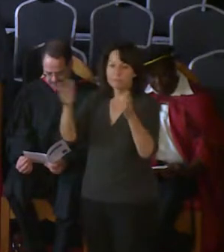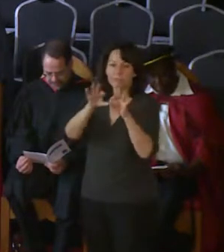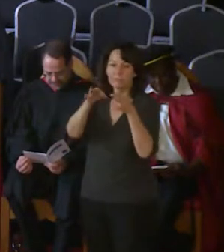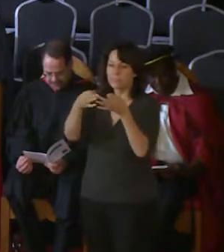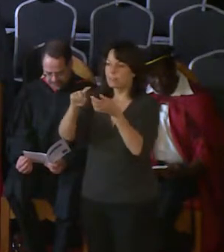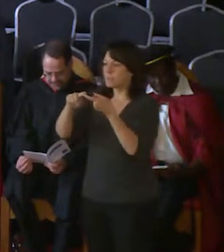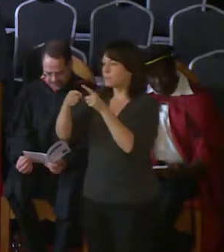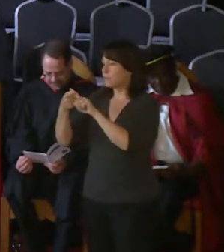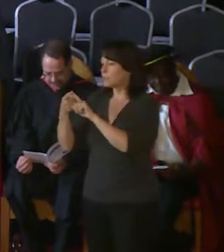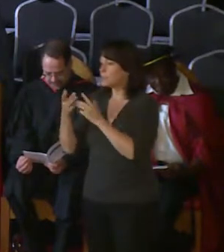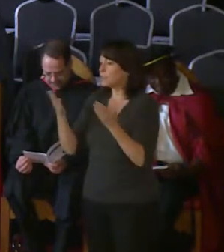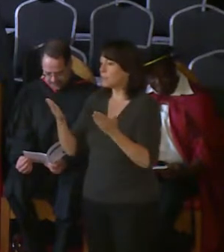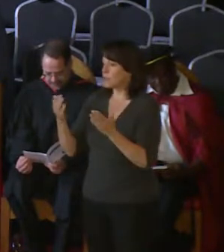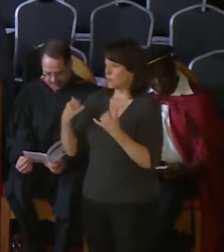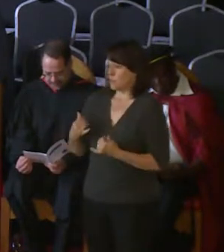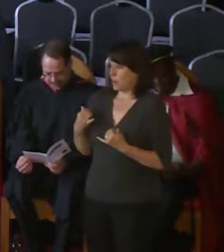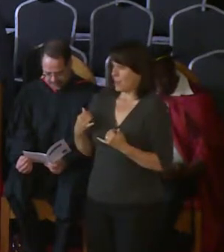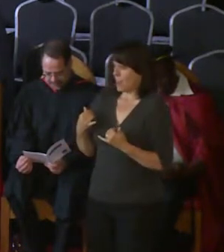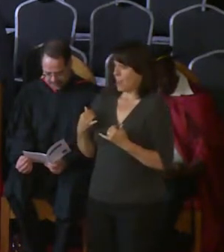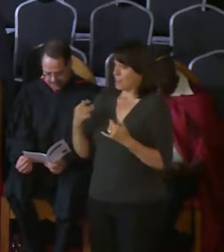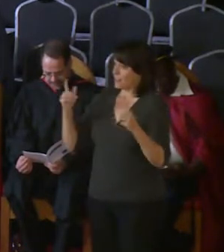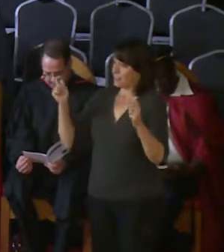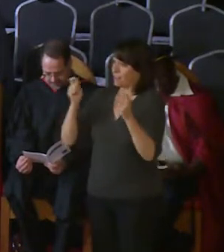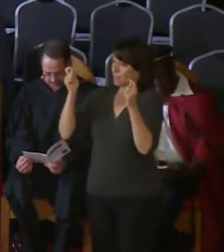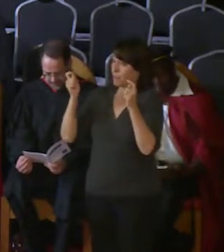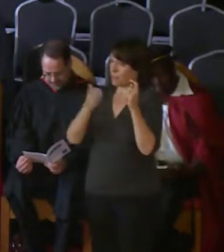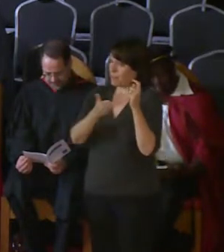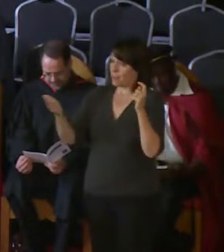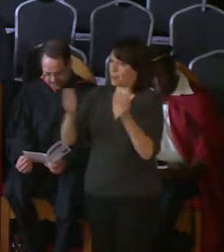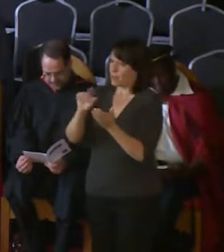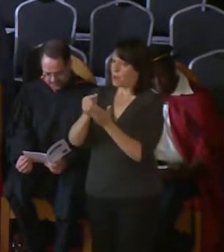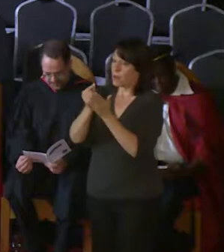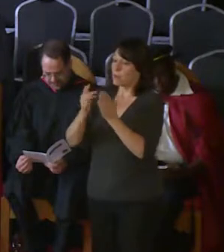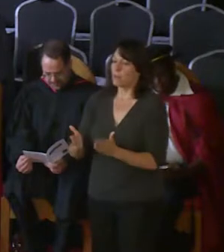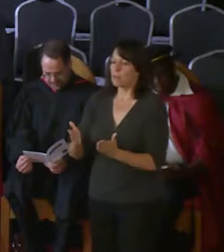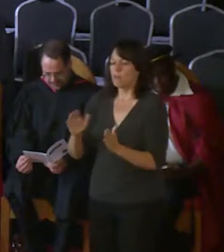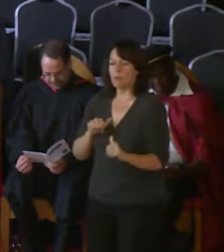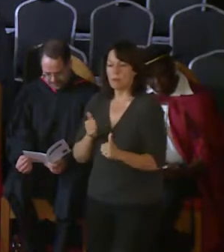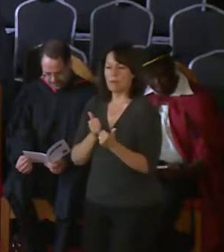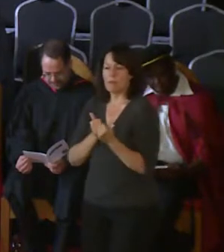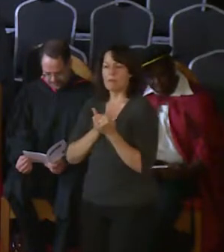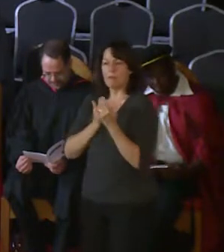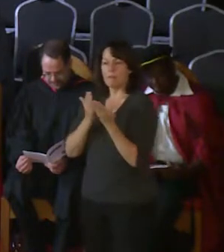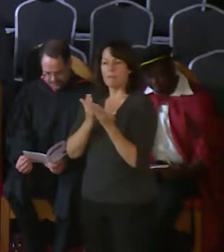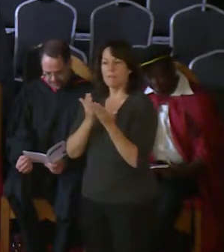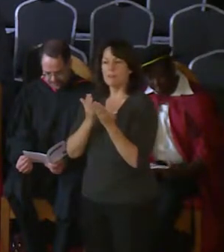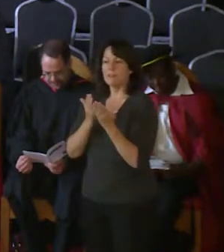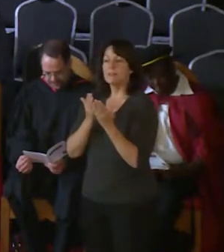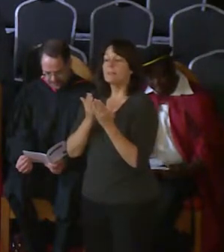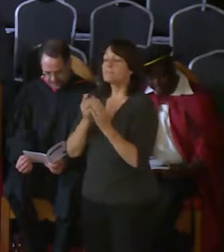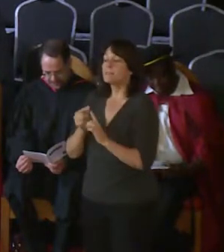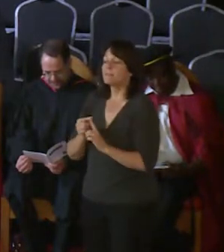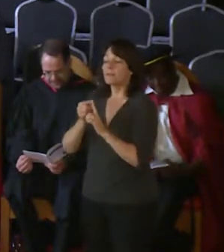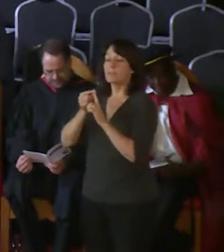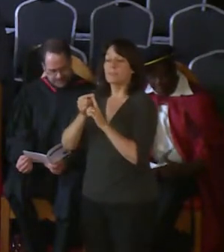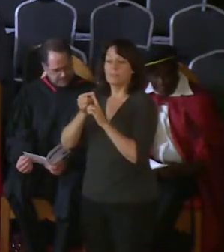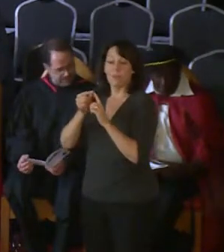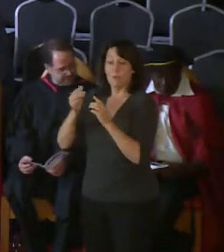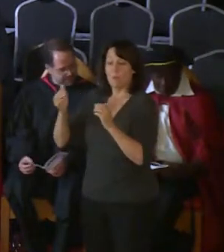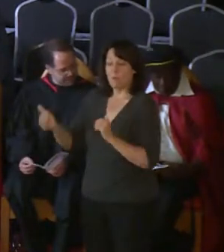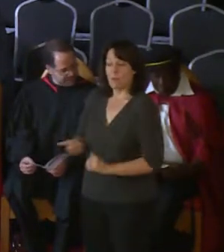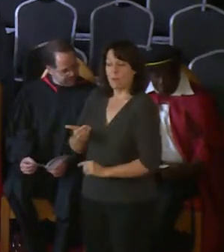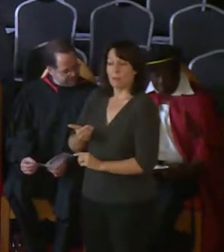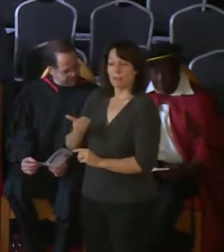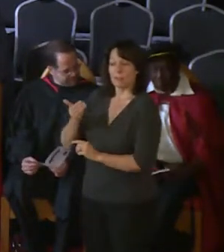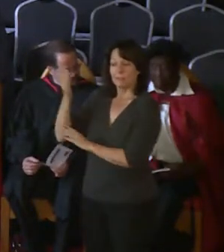we celebrate the achievements of our graduating class, I'd like to offer particular welcome to our convocation